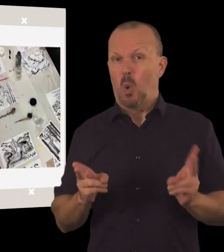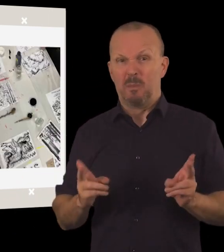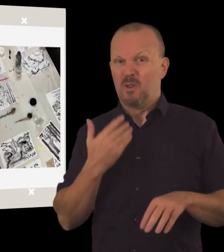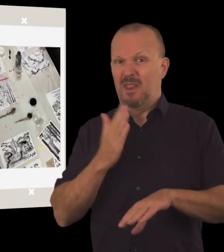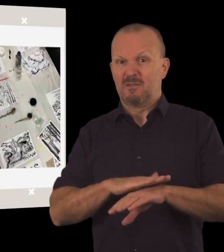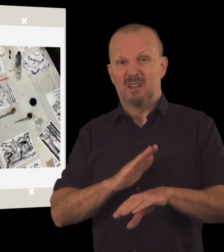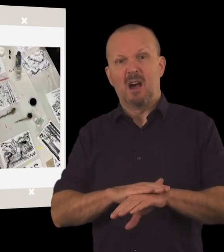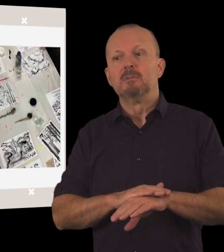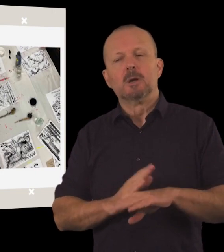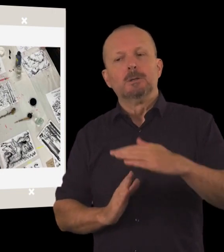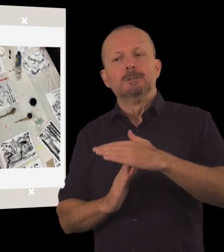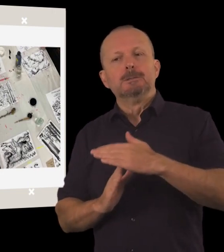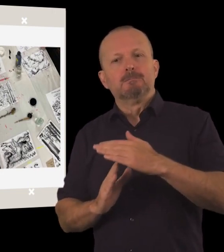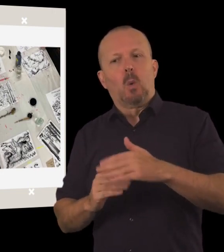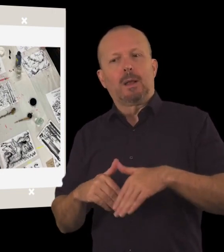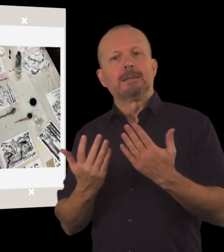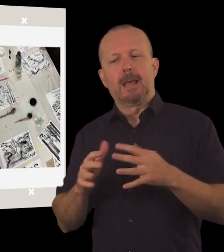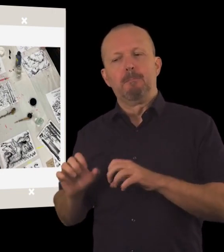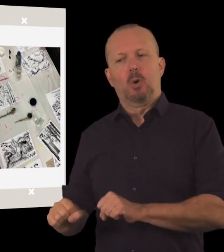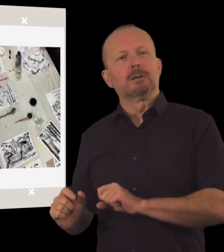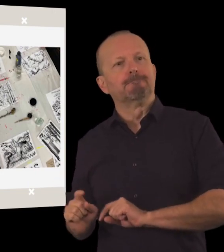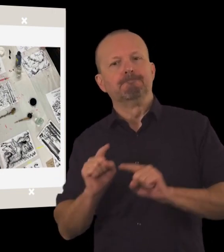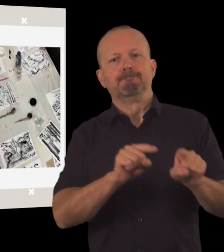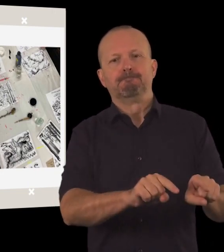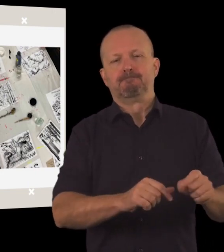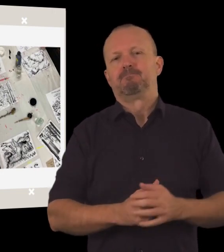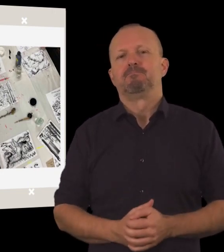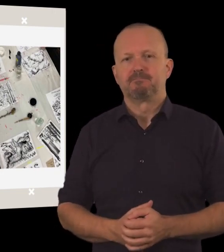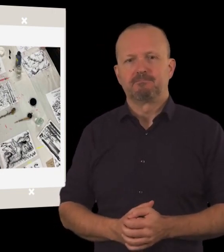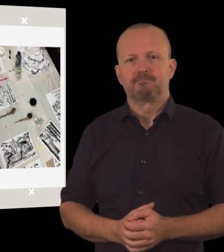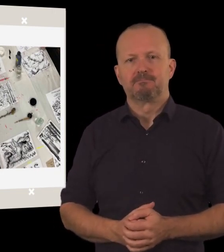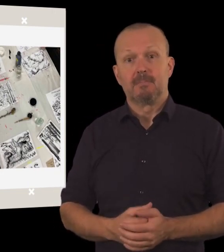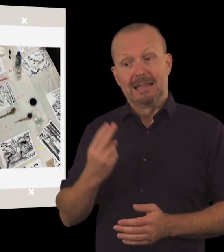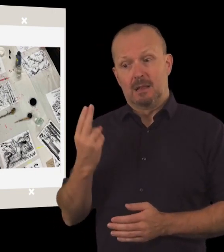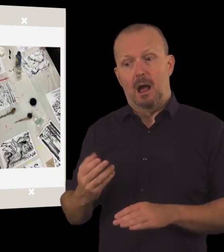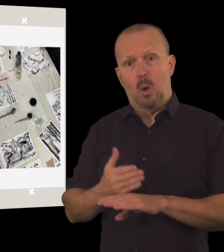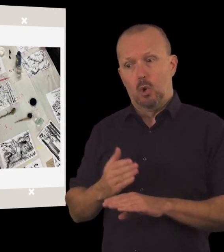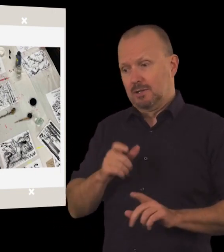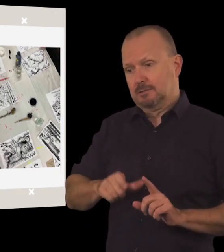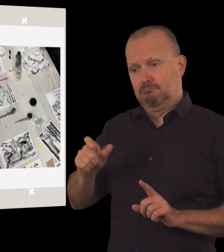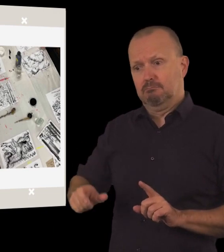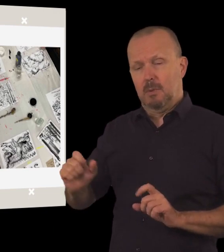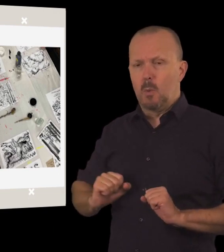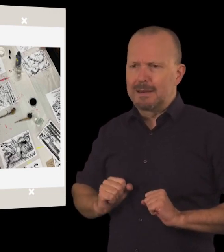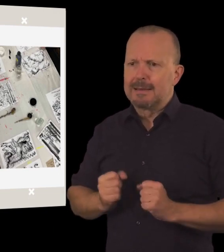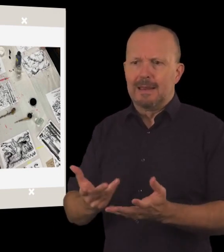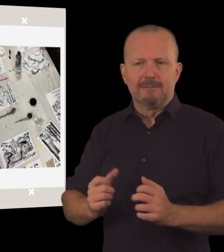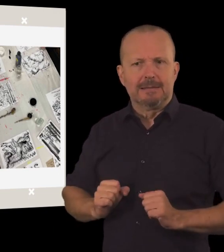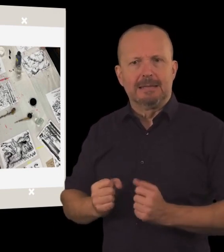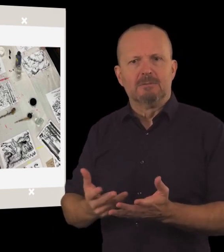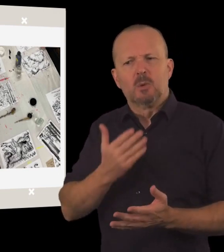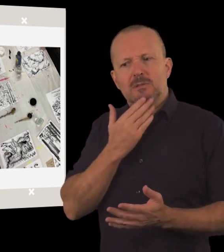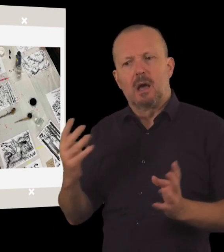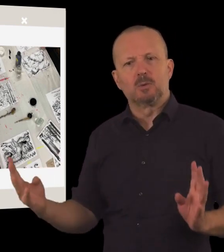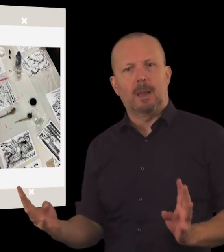So these are some photos from a recent creative day that we had, where we made our own paintbrushes. We foraged